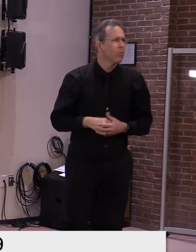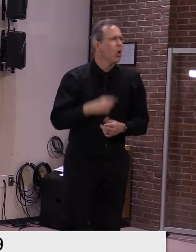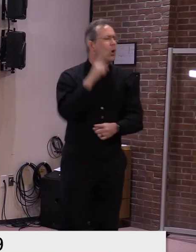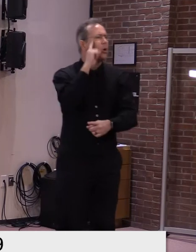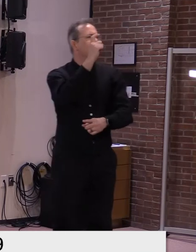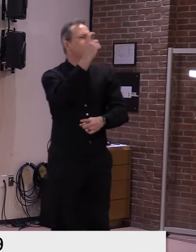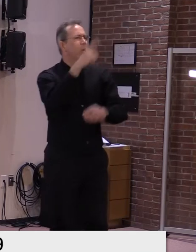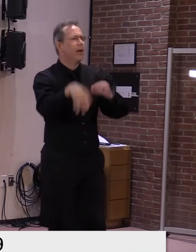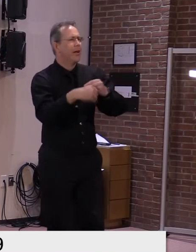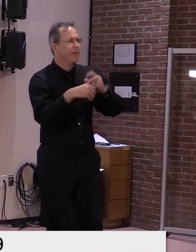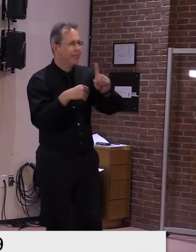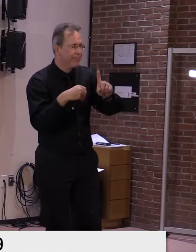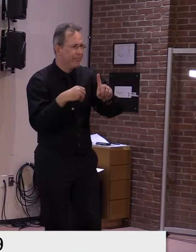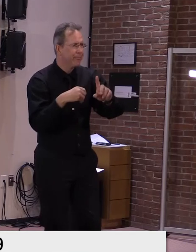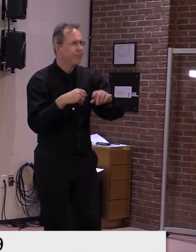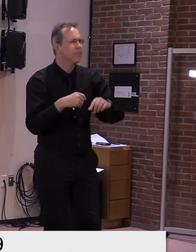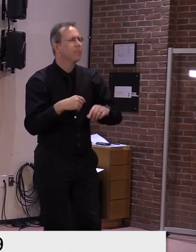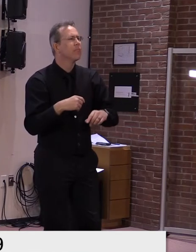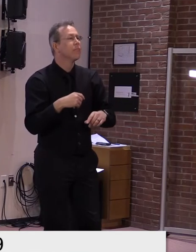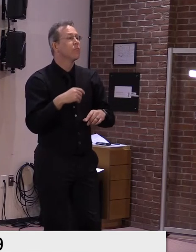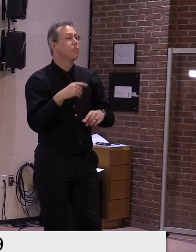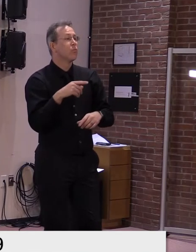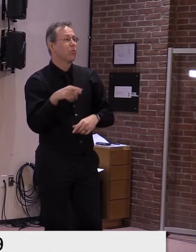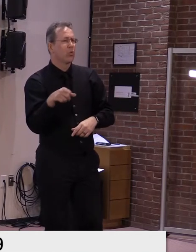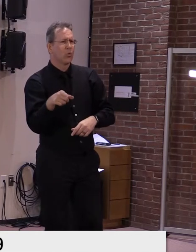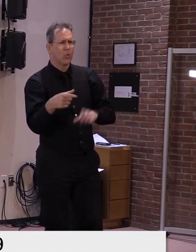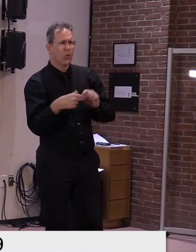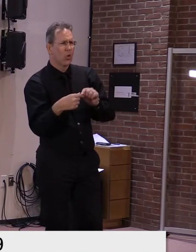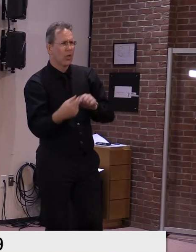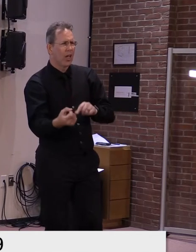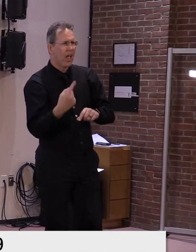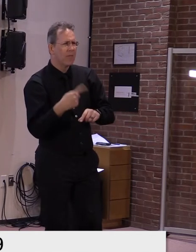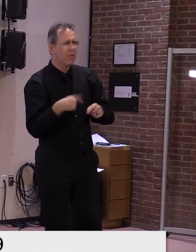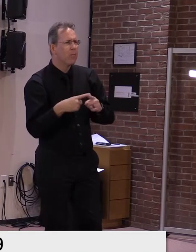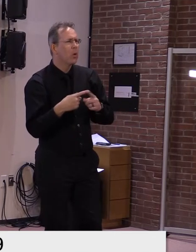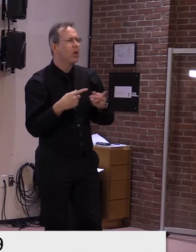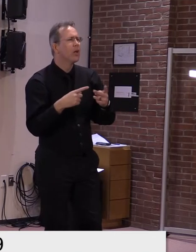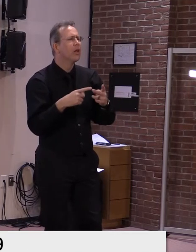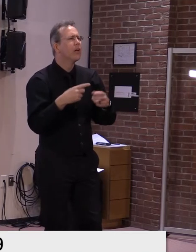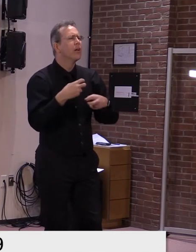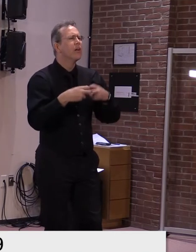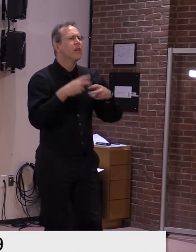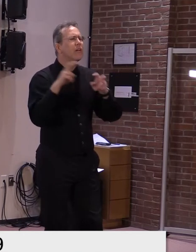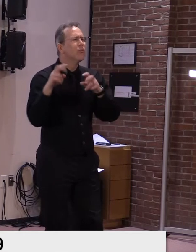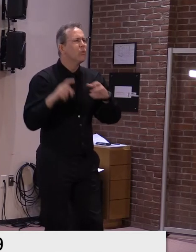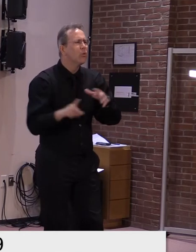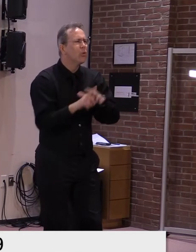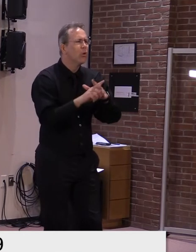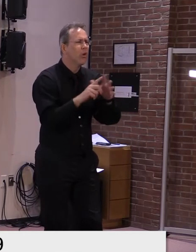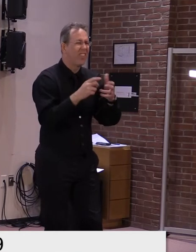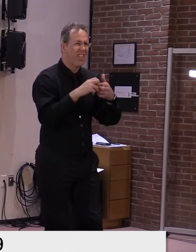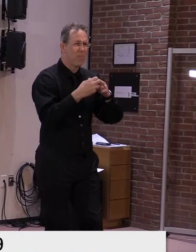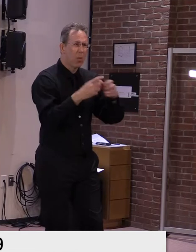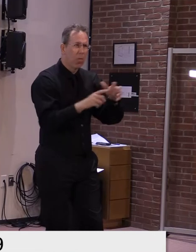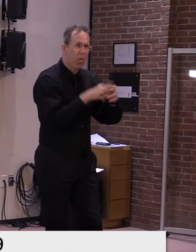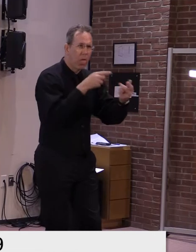the glitch that you talked about last week, and there has been a fix put into place on that